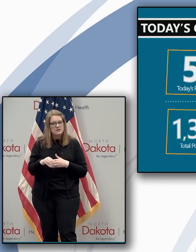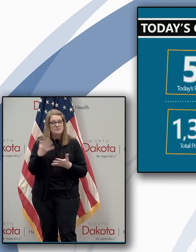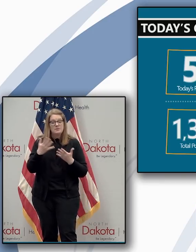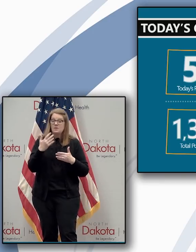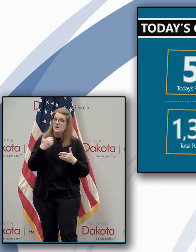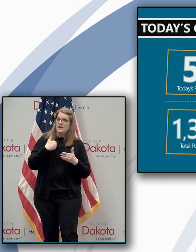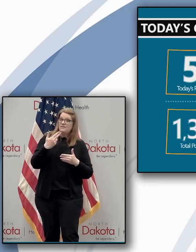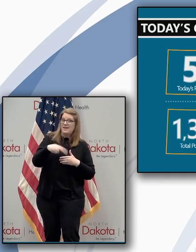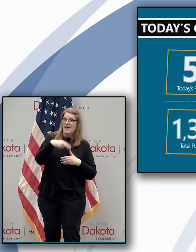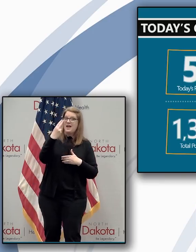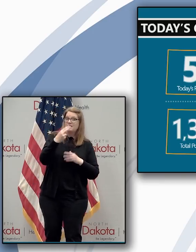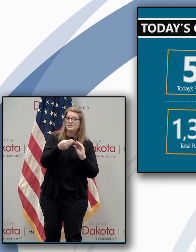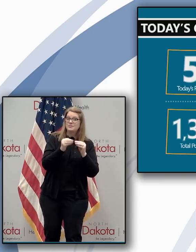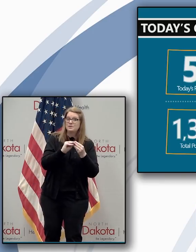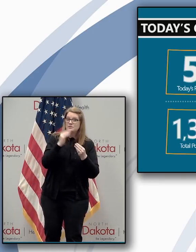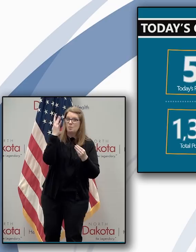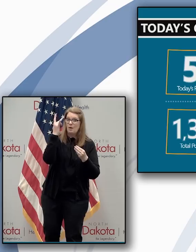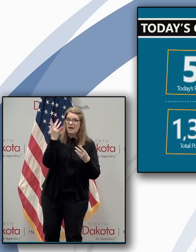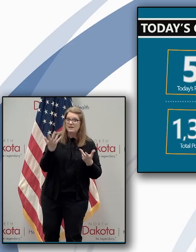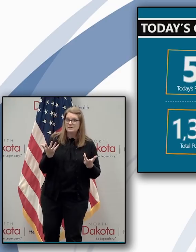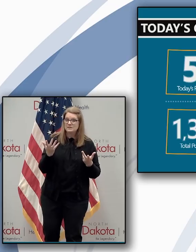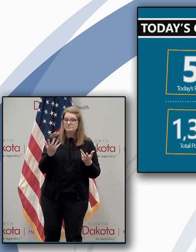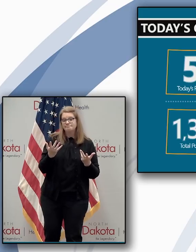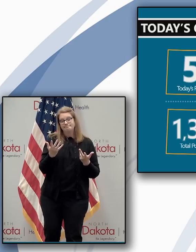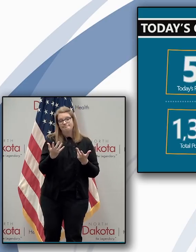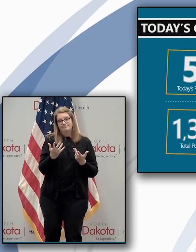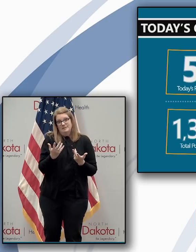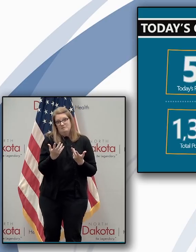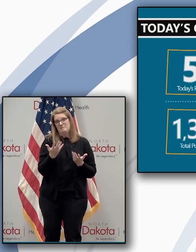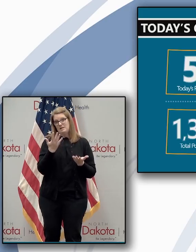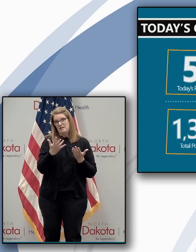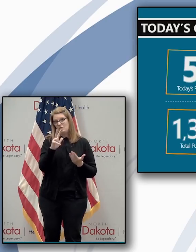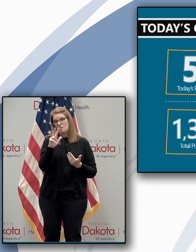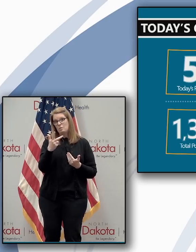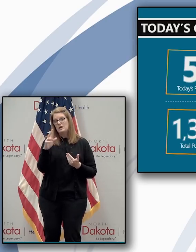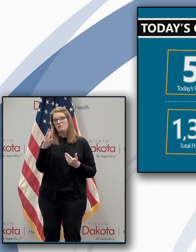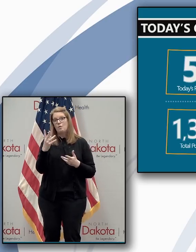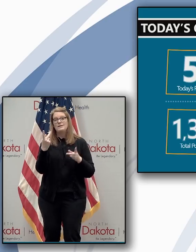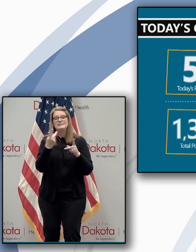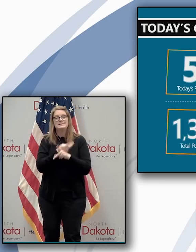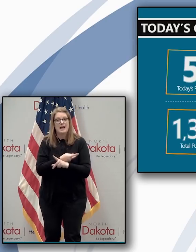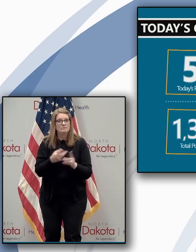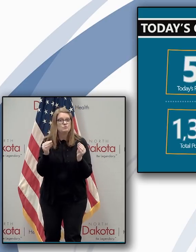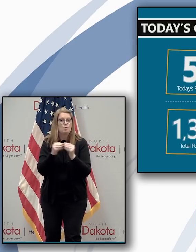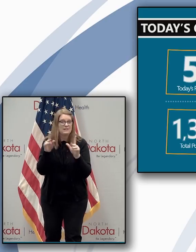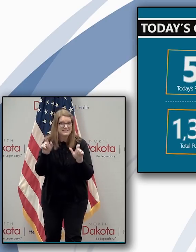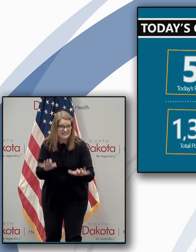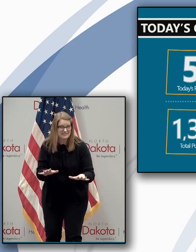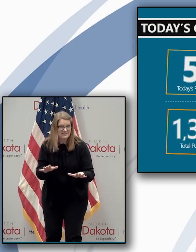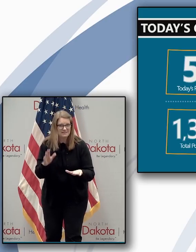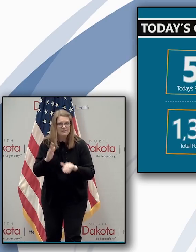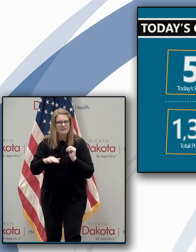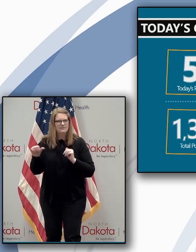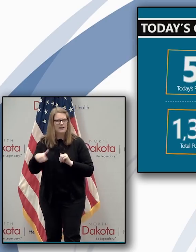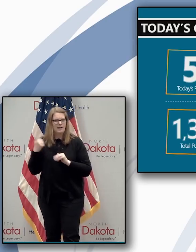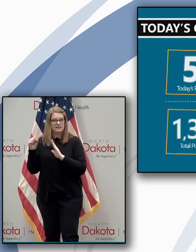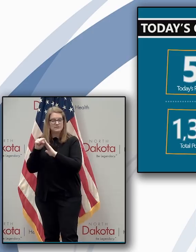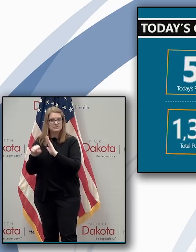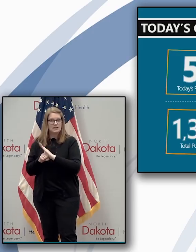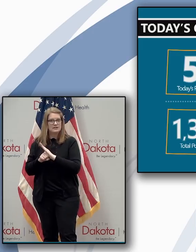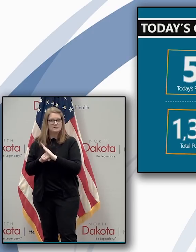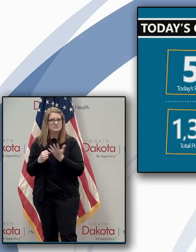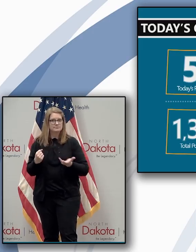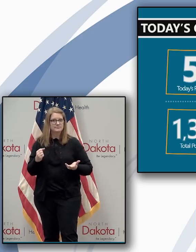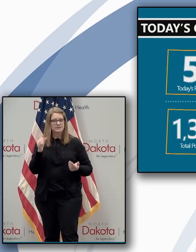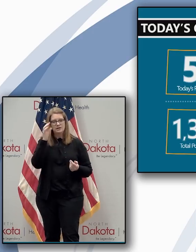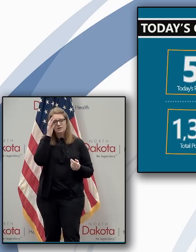numbers because we're doing, in some cases, 3 to 4 times the rate of testing of some other states. But yet, even with all that testing, we